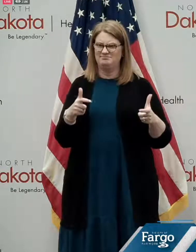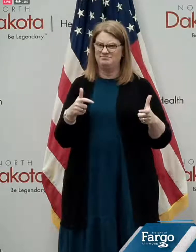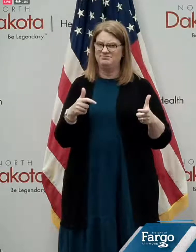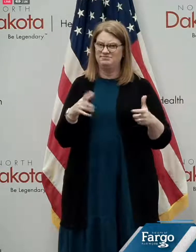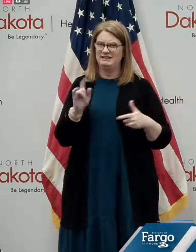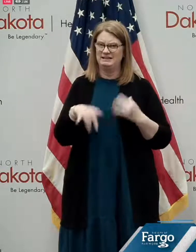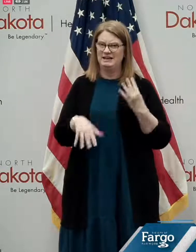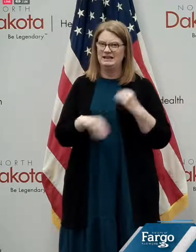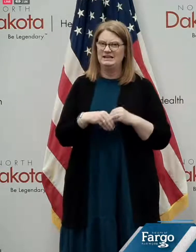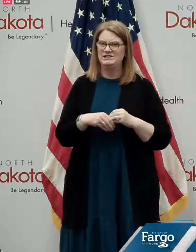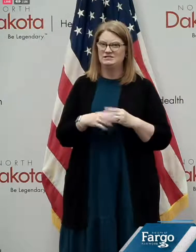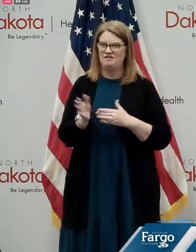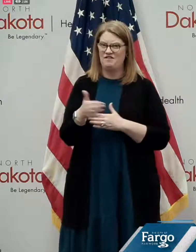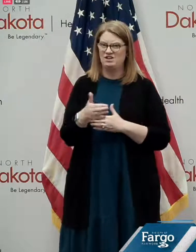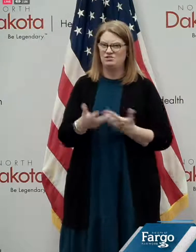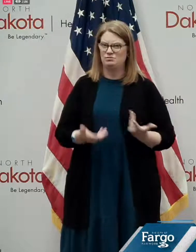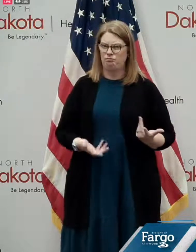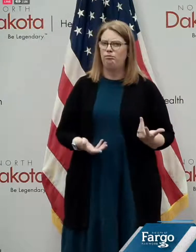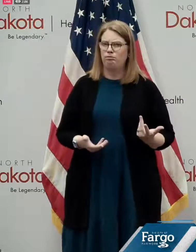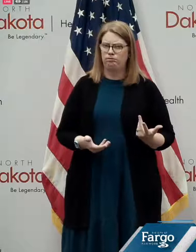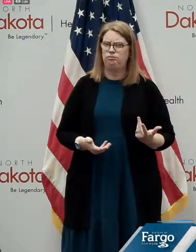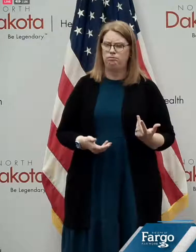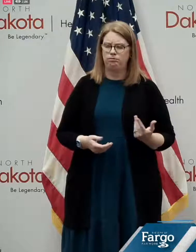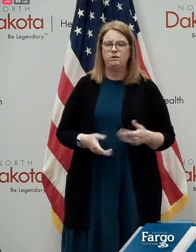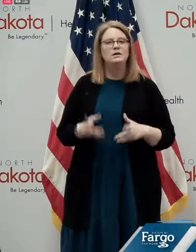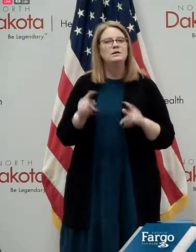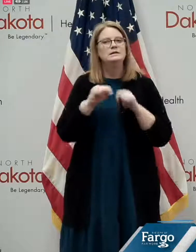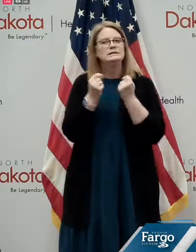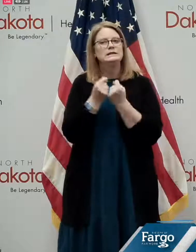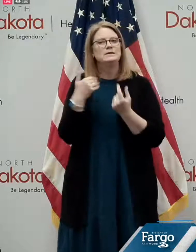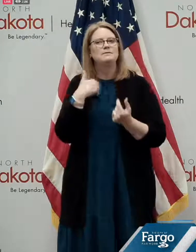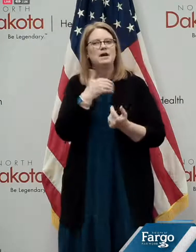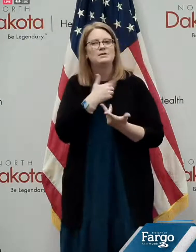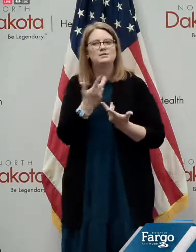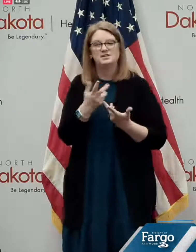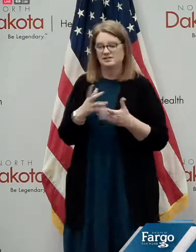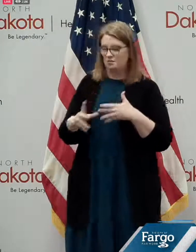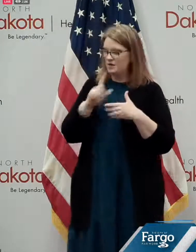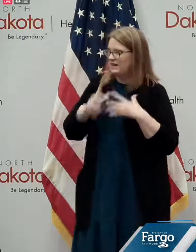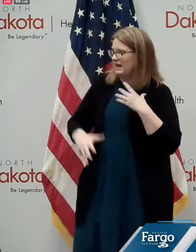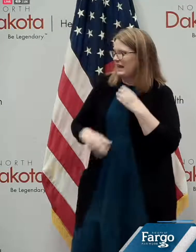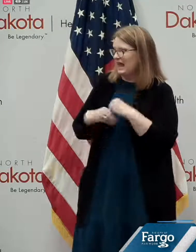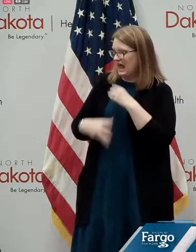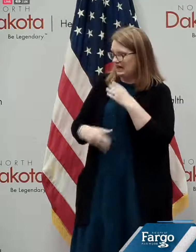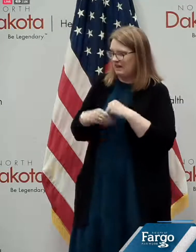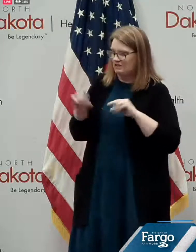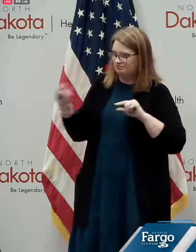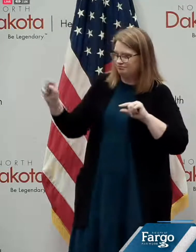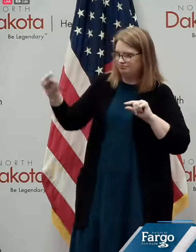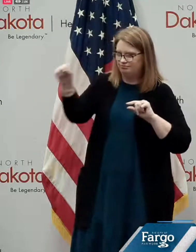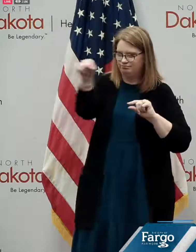additional stocking. Since that time, team members have stocked North Dakota's waters with an incredible amount of fish.